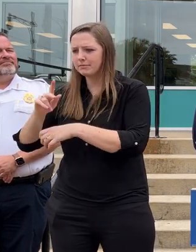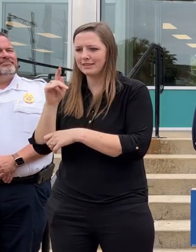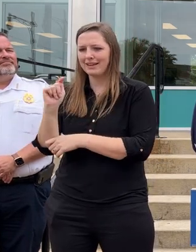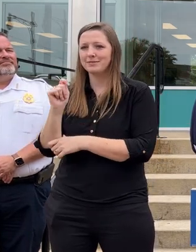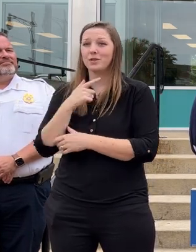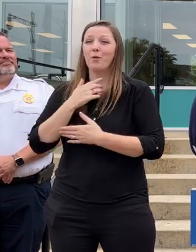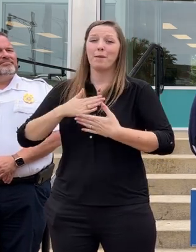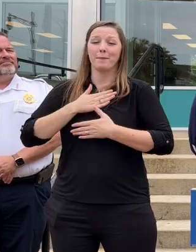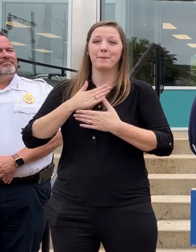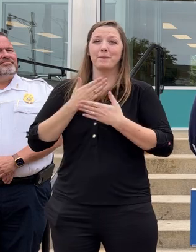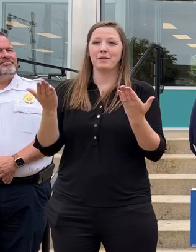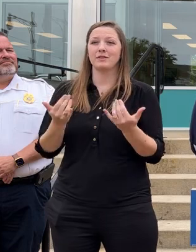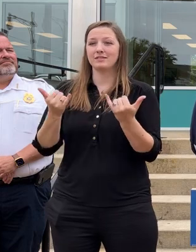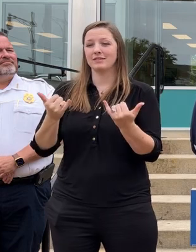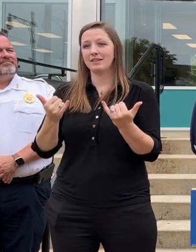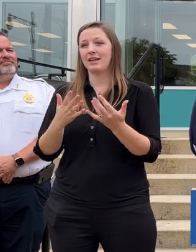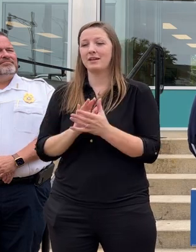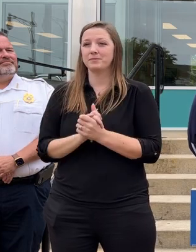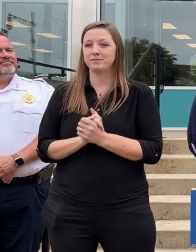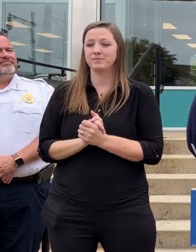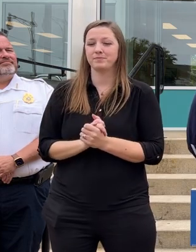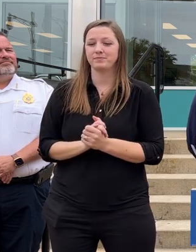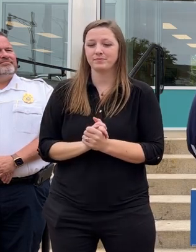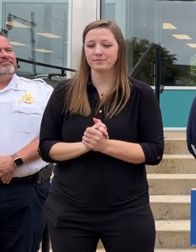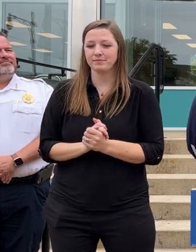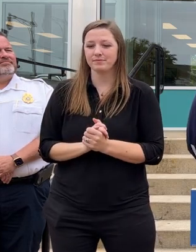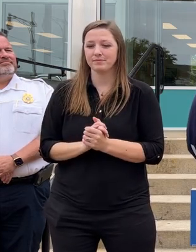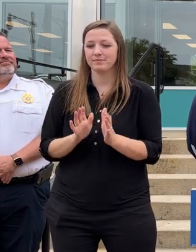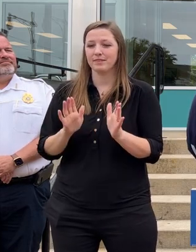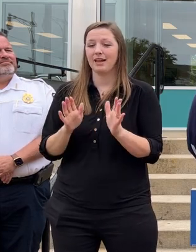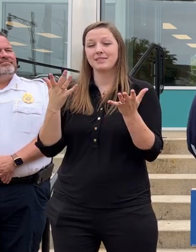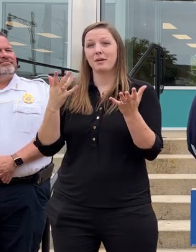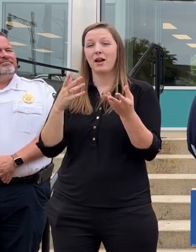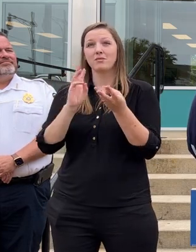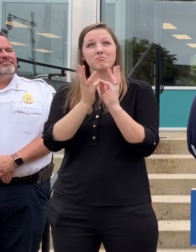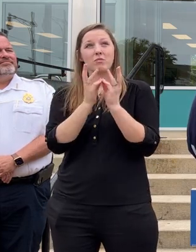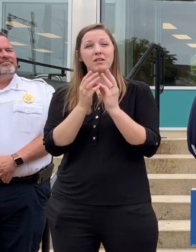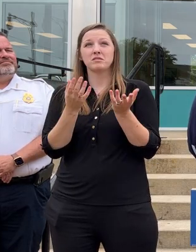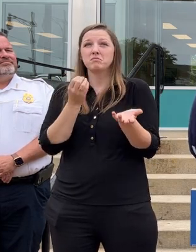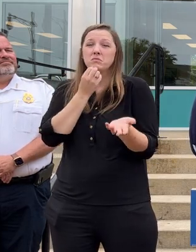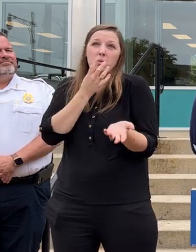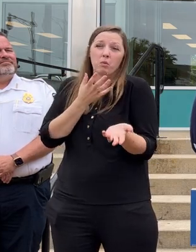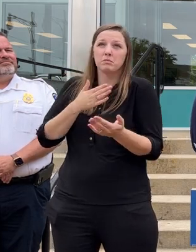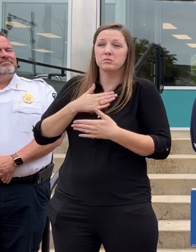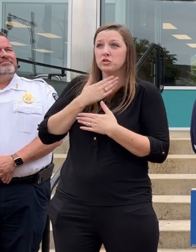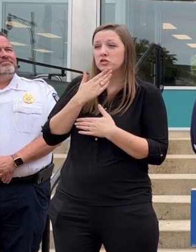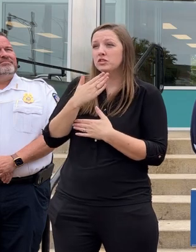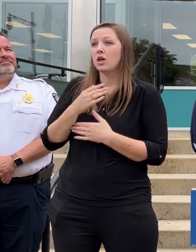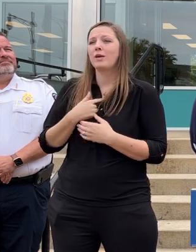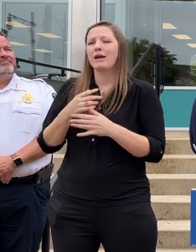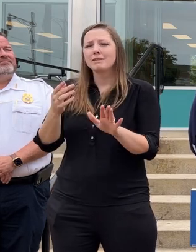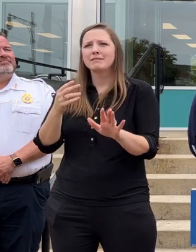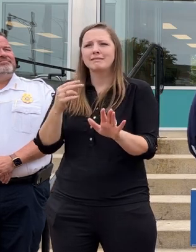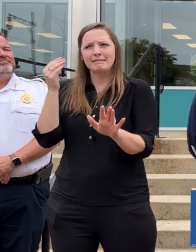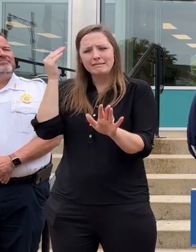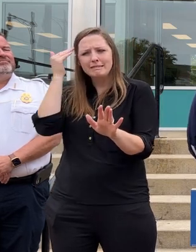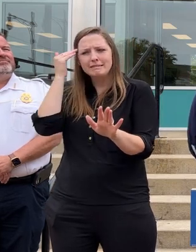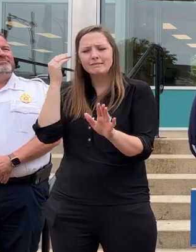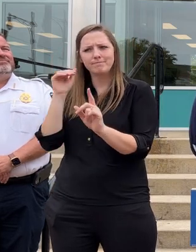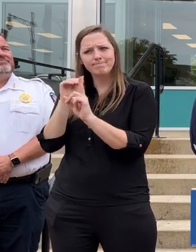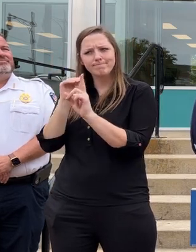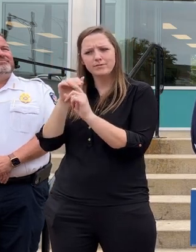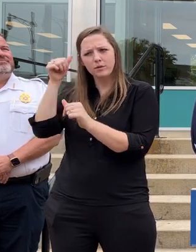here today, and despite our run of warm and generally pleasant weather, as a community, we have to stay in the mindset of being prepared for